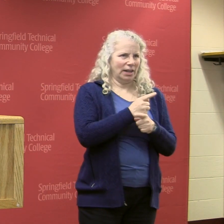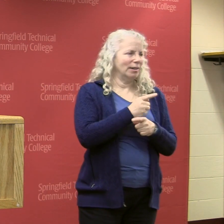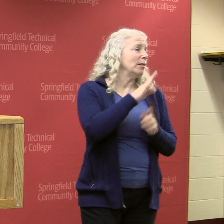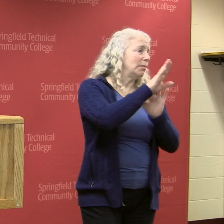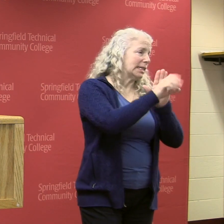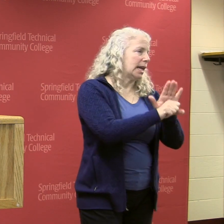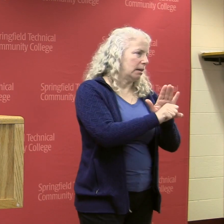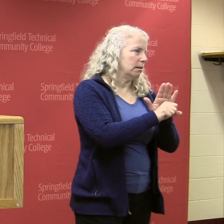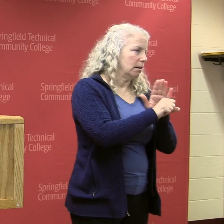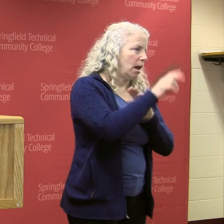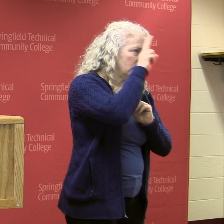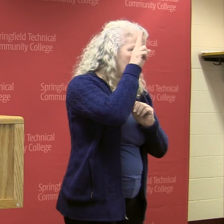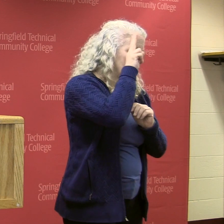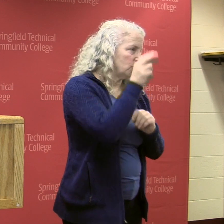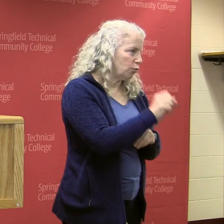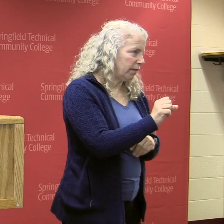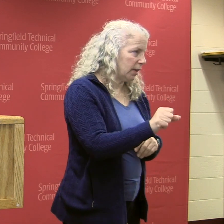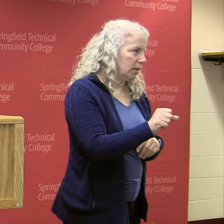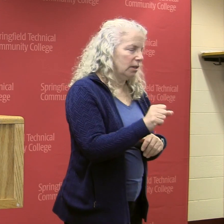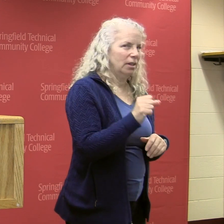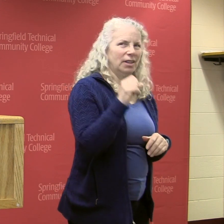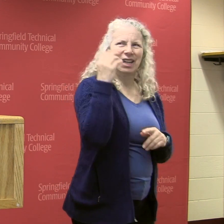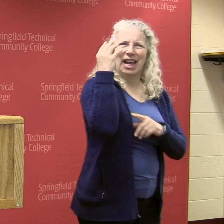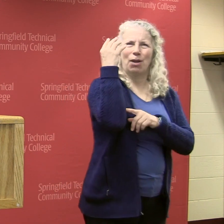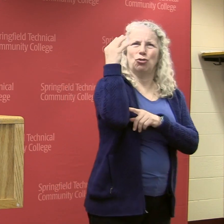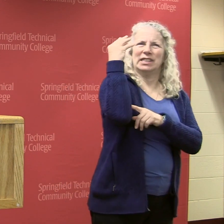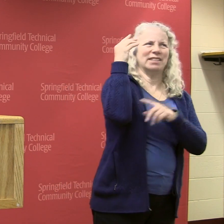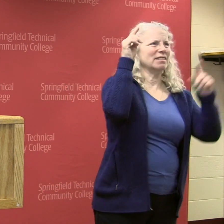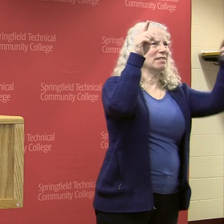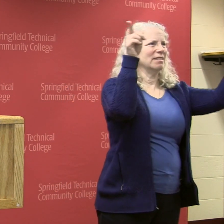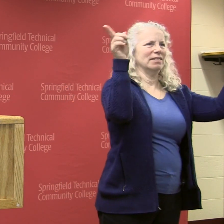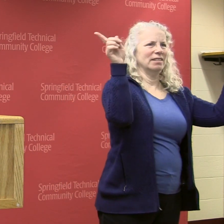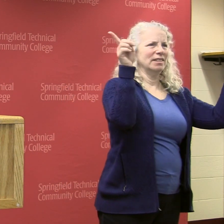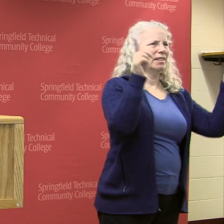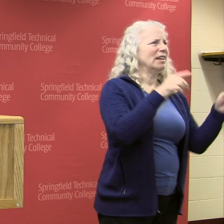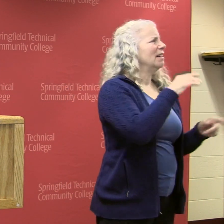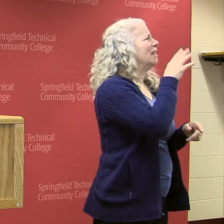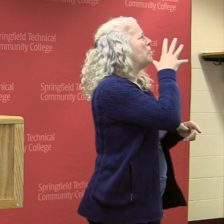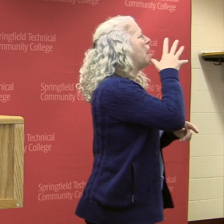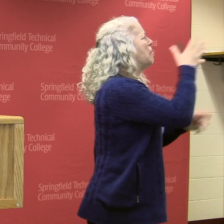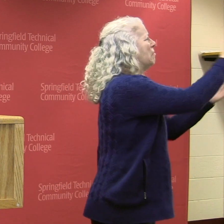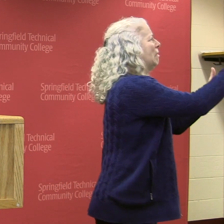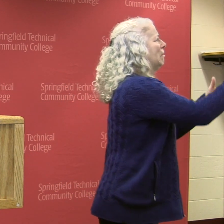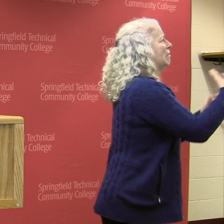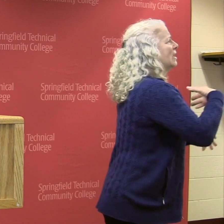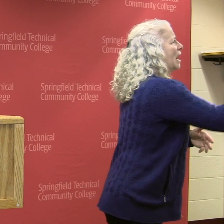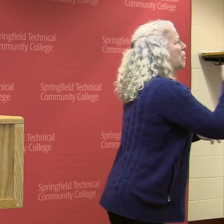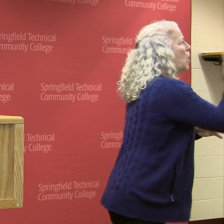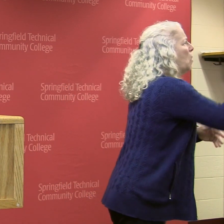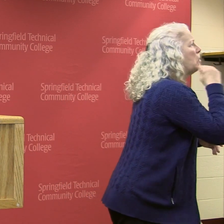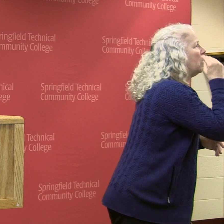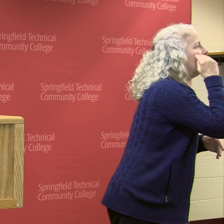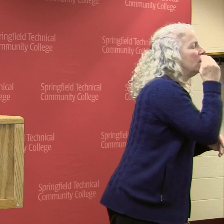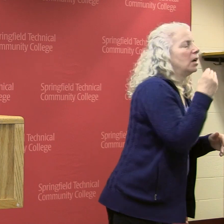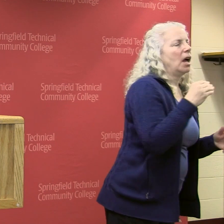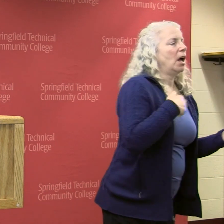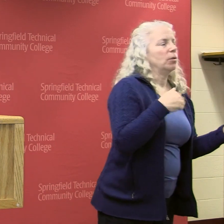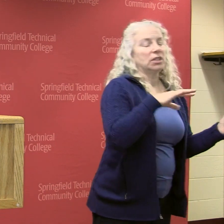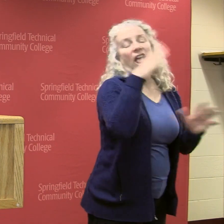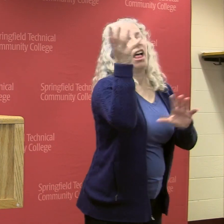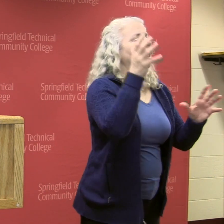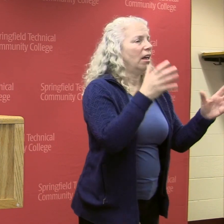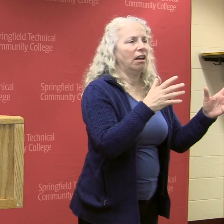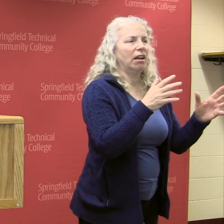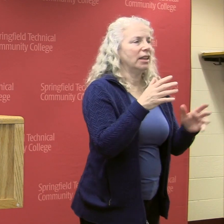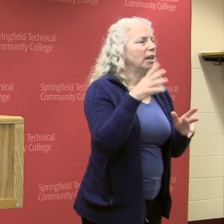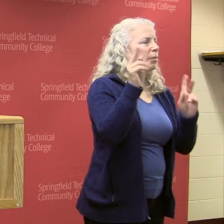Hospital in Springfield, Massachusetts. Why is there cameras? Mom, get me out of here. I was out of control. It took me 2 shots in my arms to calm